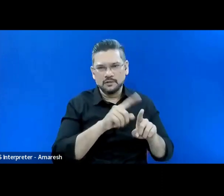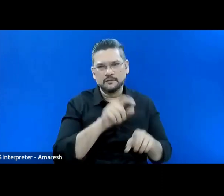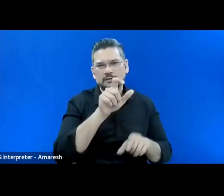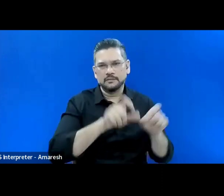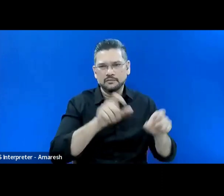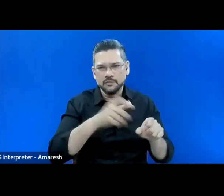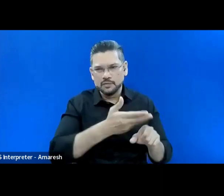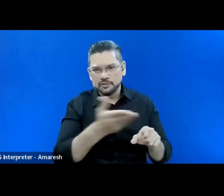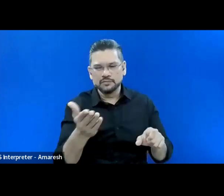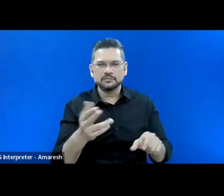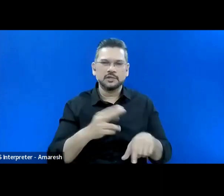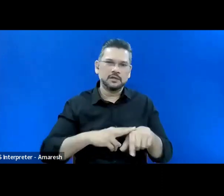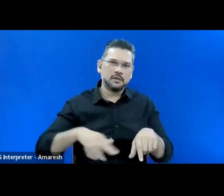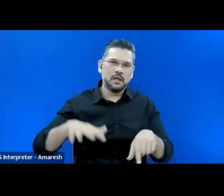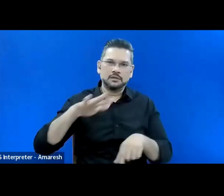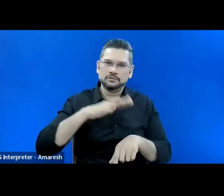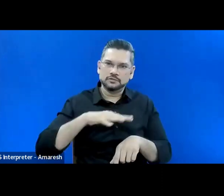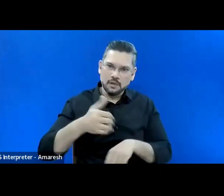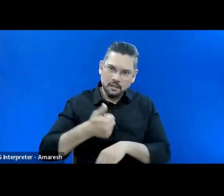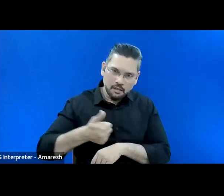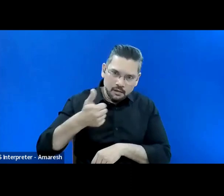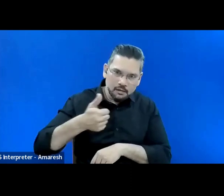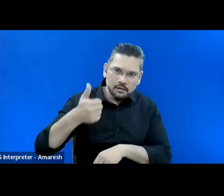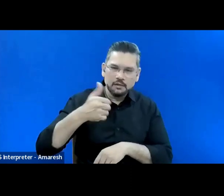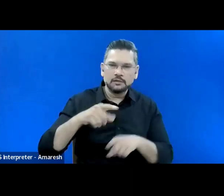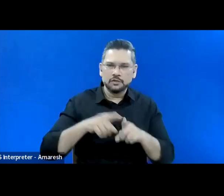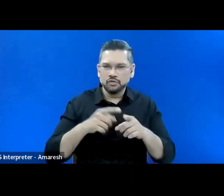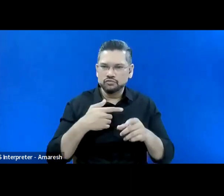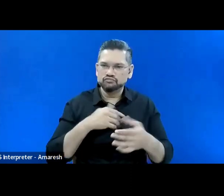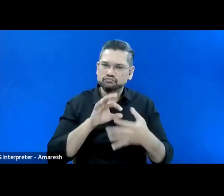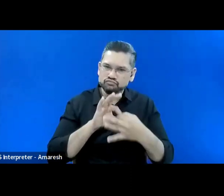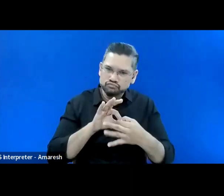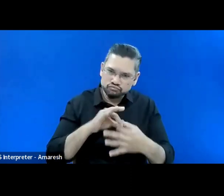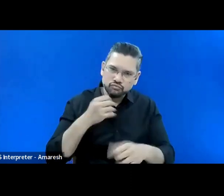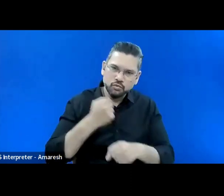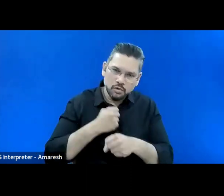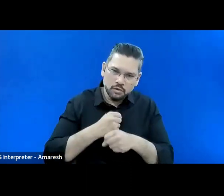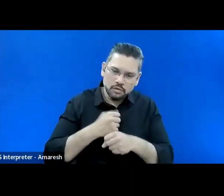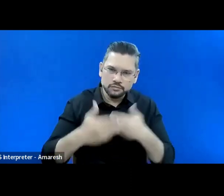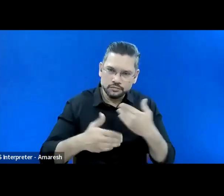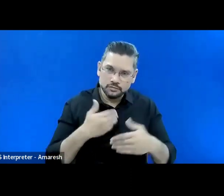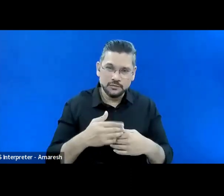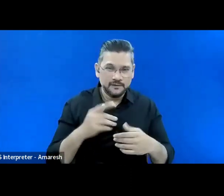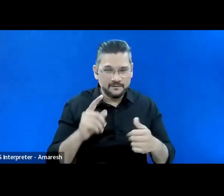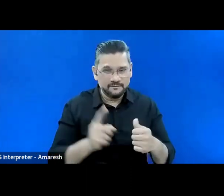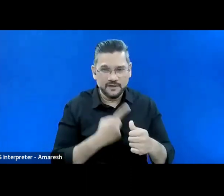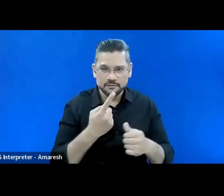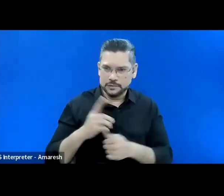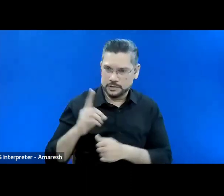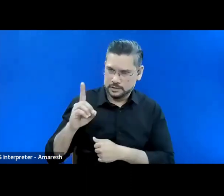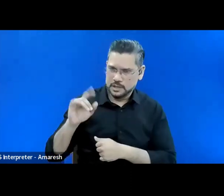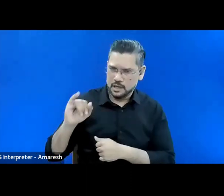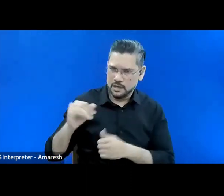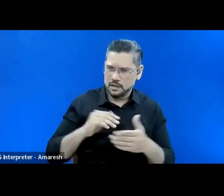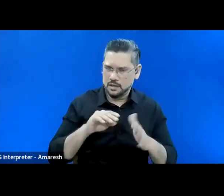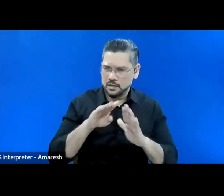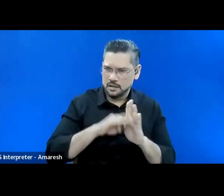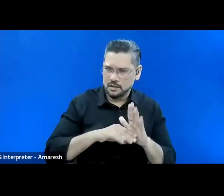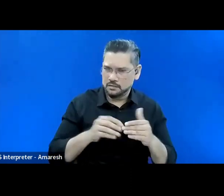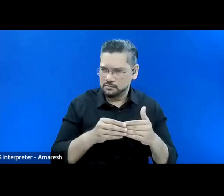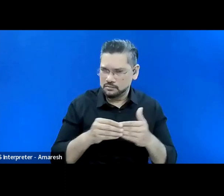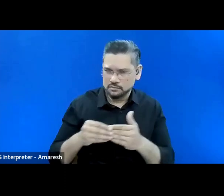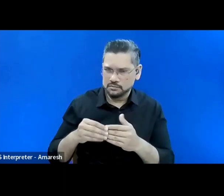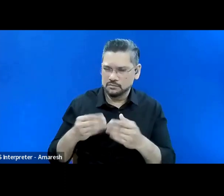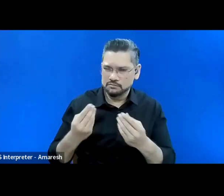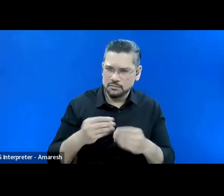and first having the knowledge of the DI guidelines, like how we can implement the DI guidelines in